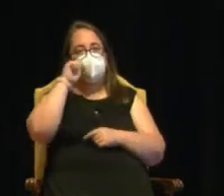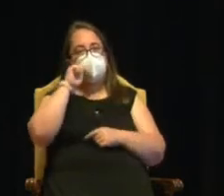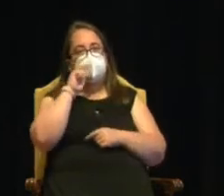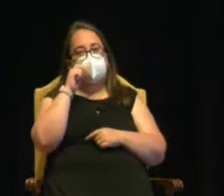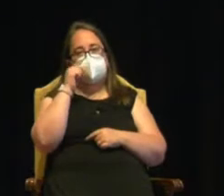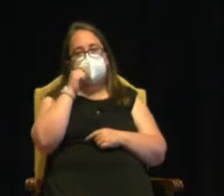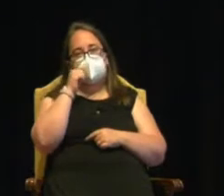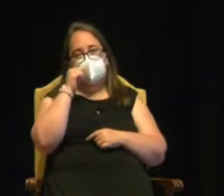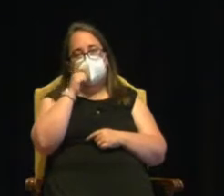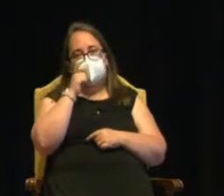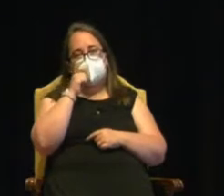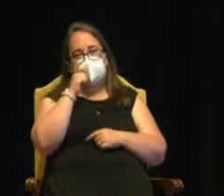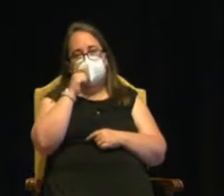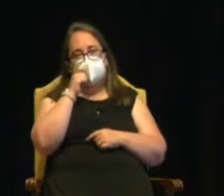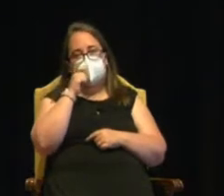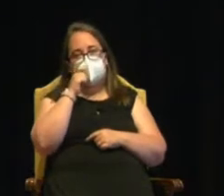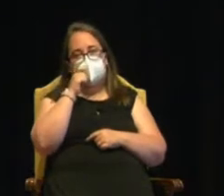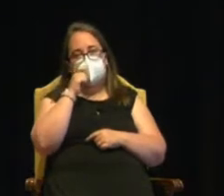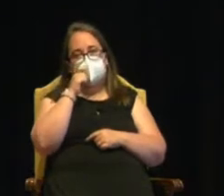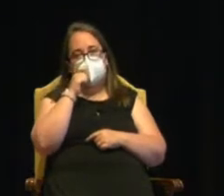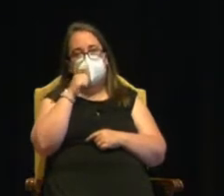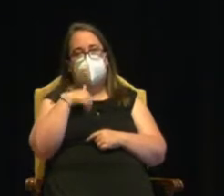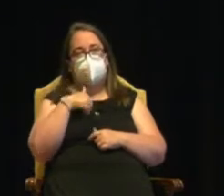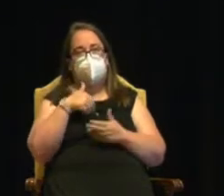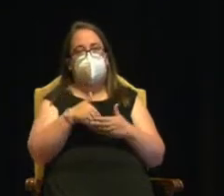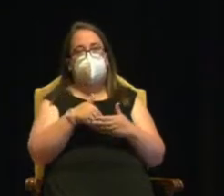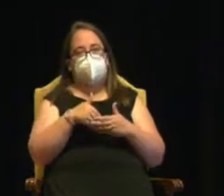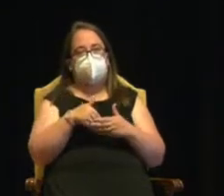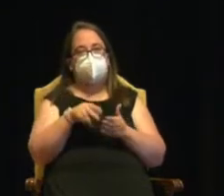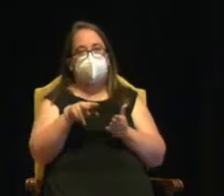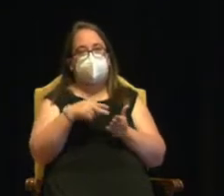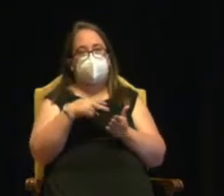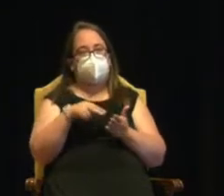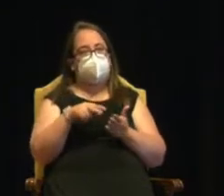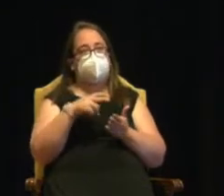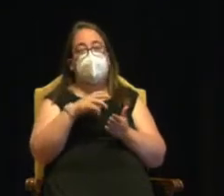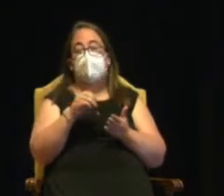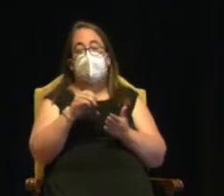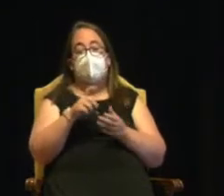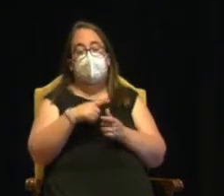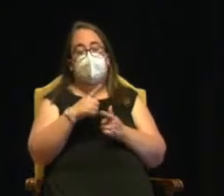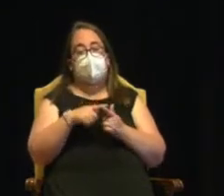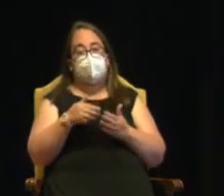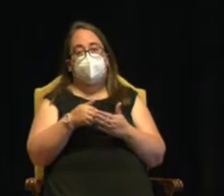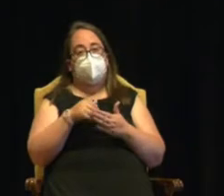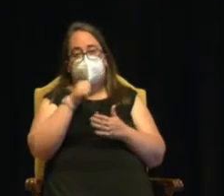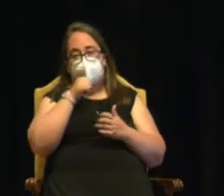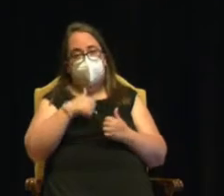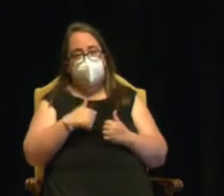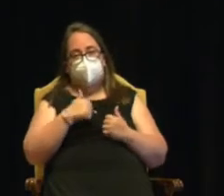girls having babies at dances and the babies don't survive. Very strange.